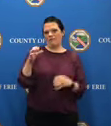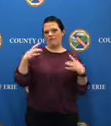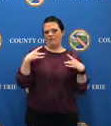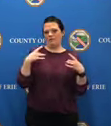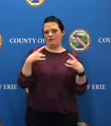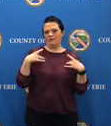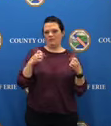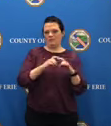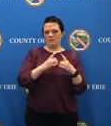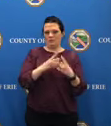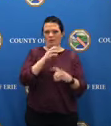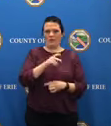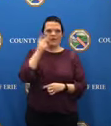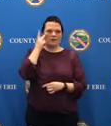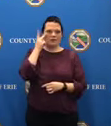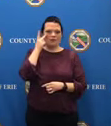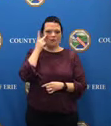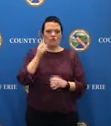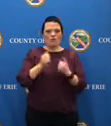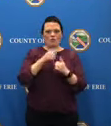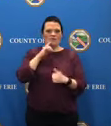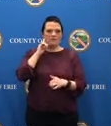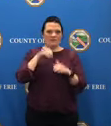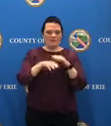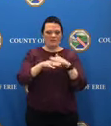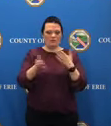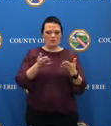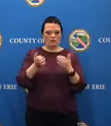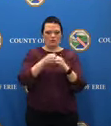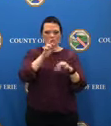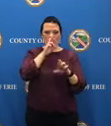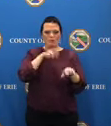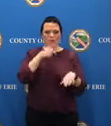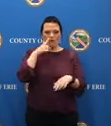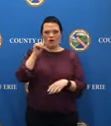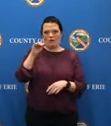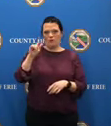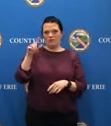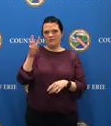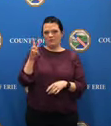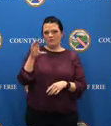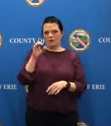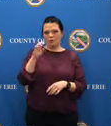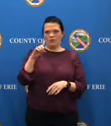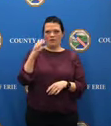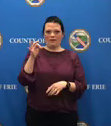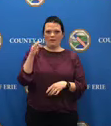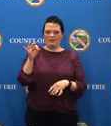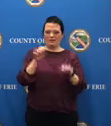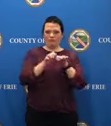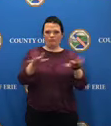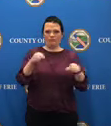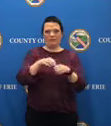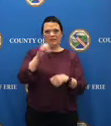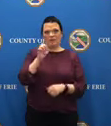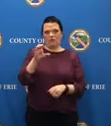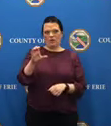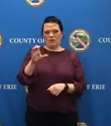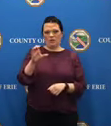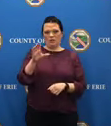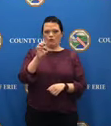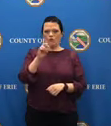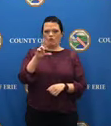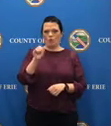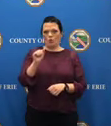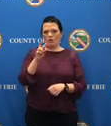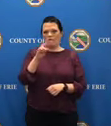Access Services with our report for April 6th on the COVID-19 outbreak in Erie County, the